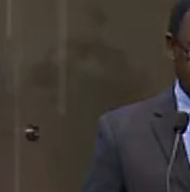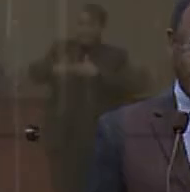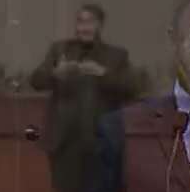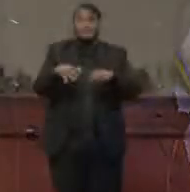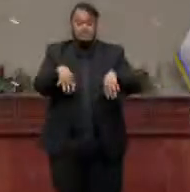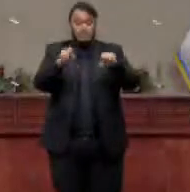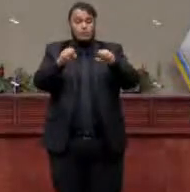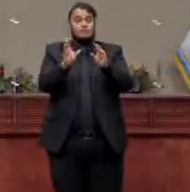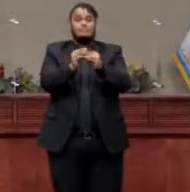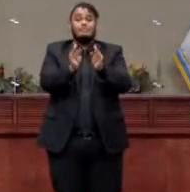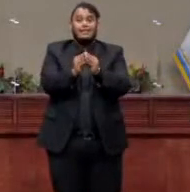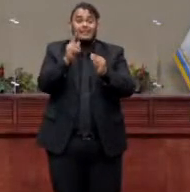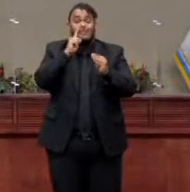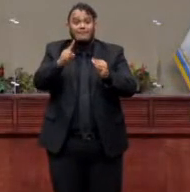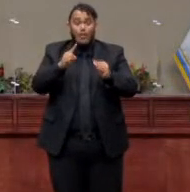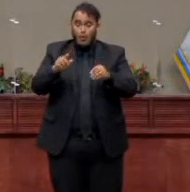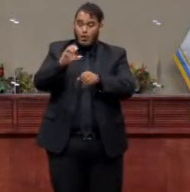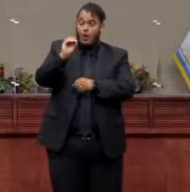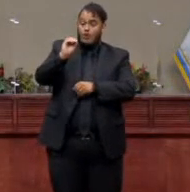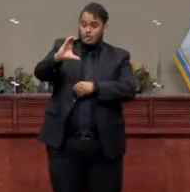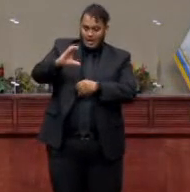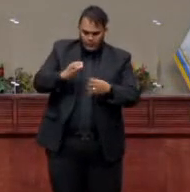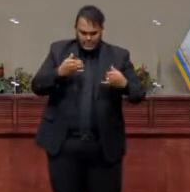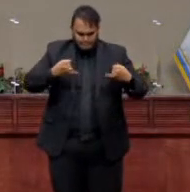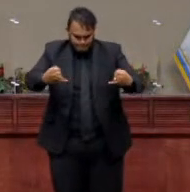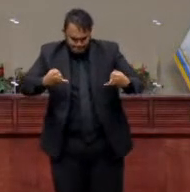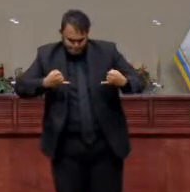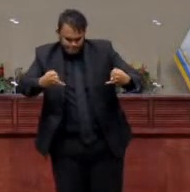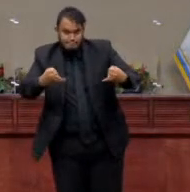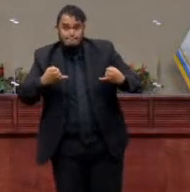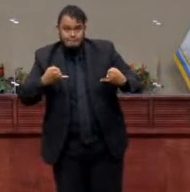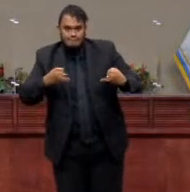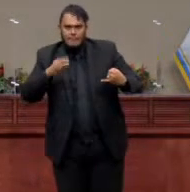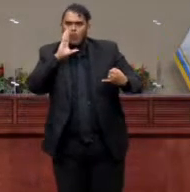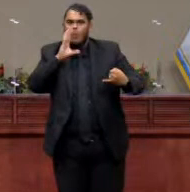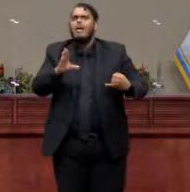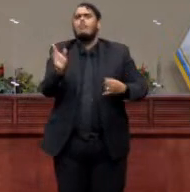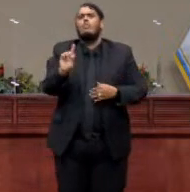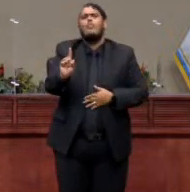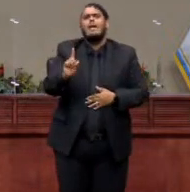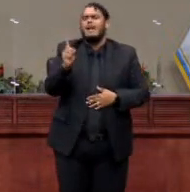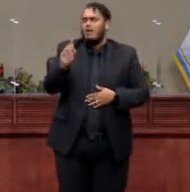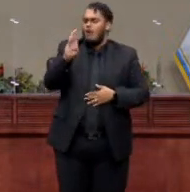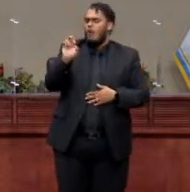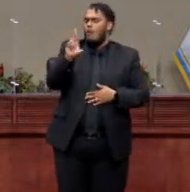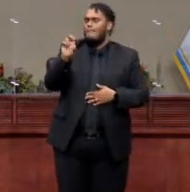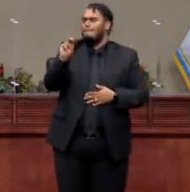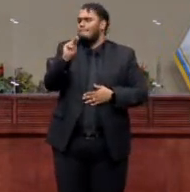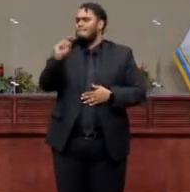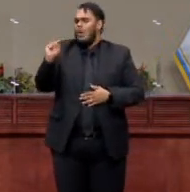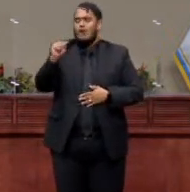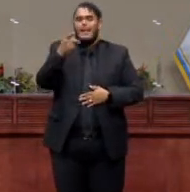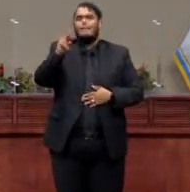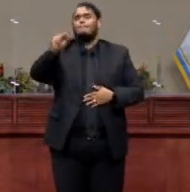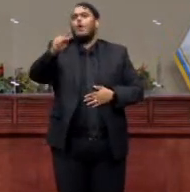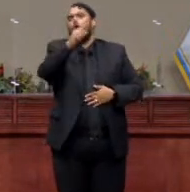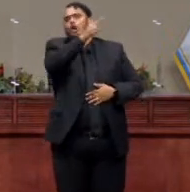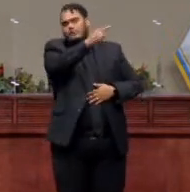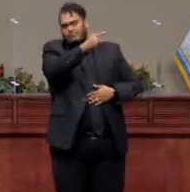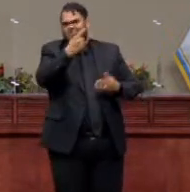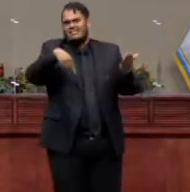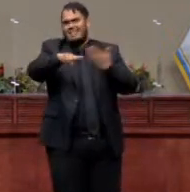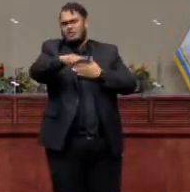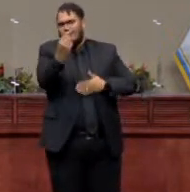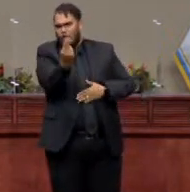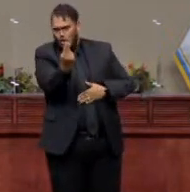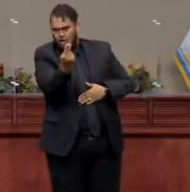Thursday, October the 7th, at Barnett Park. It was originally supposed to be here at County Administration, but we're taking the show on the road.